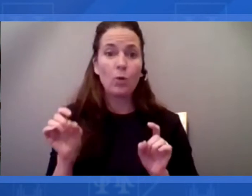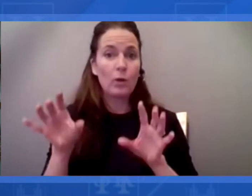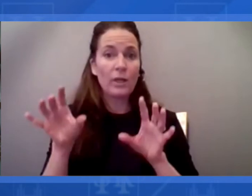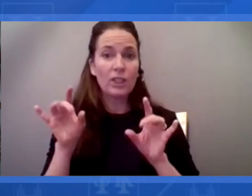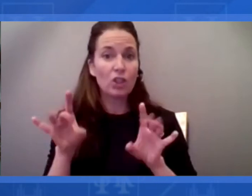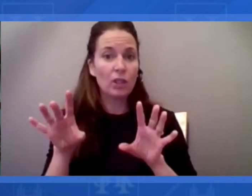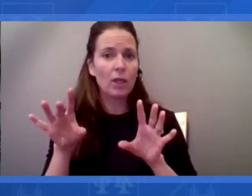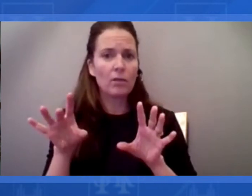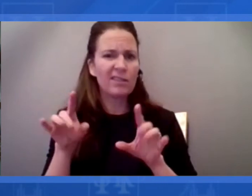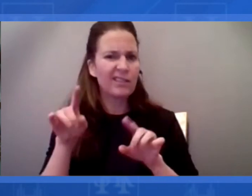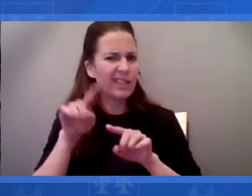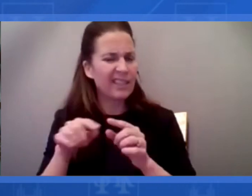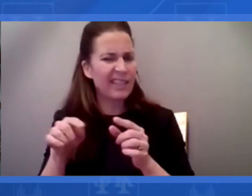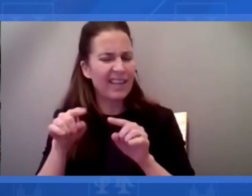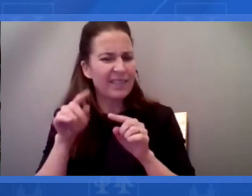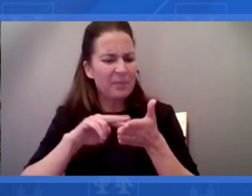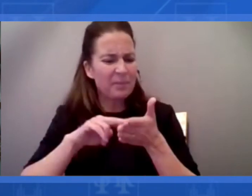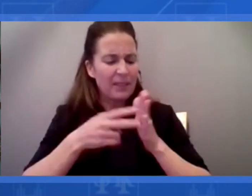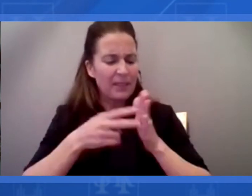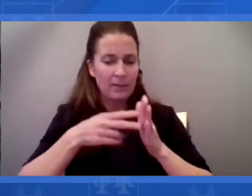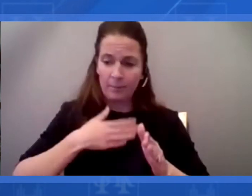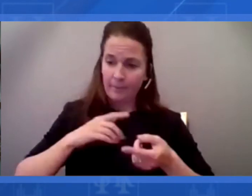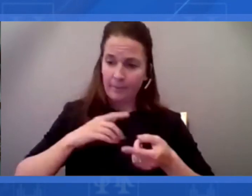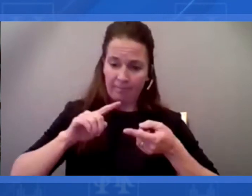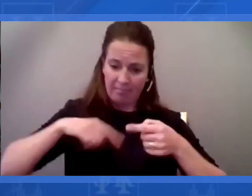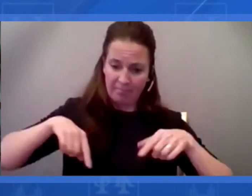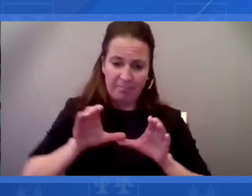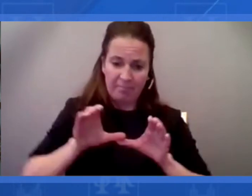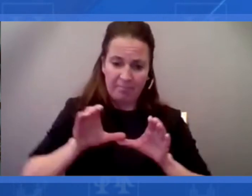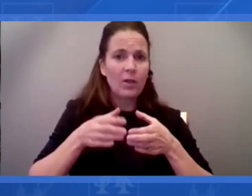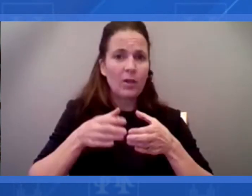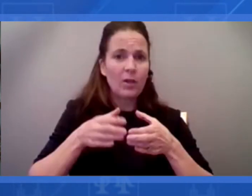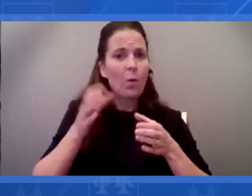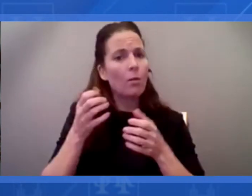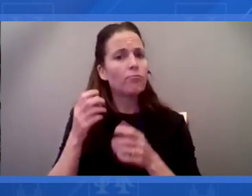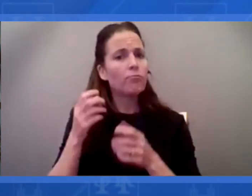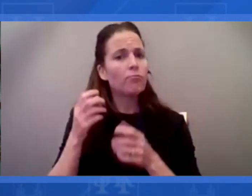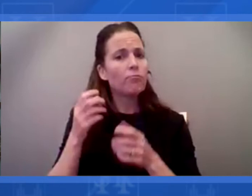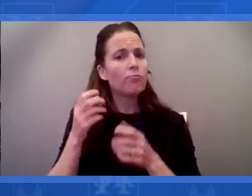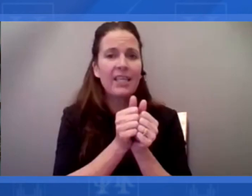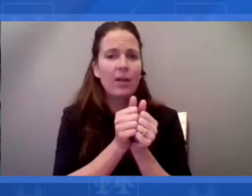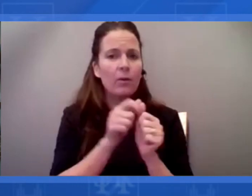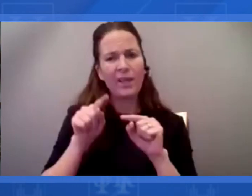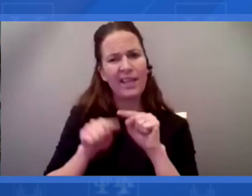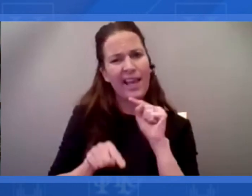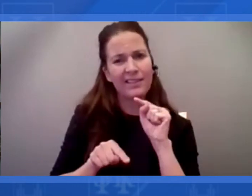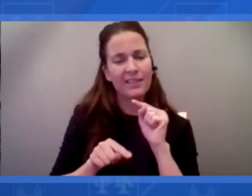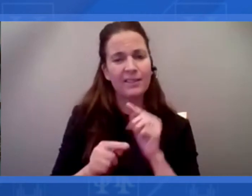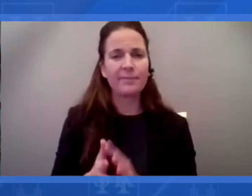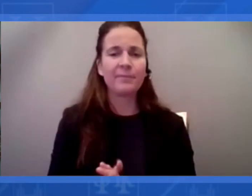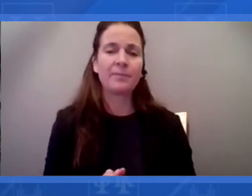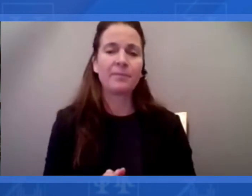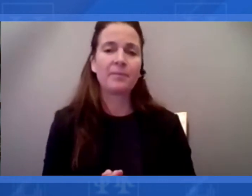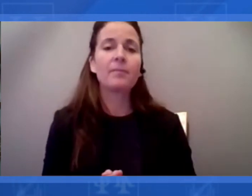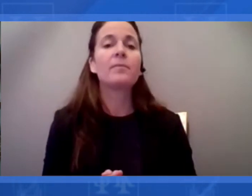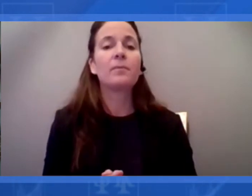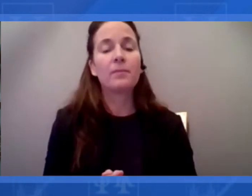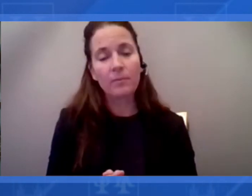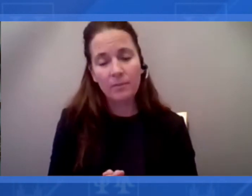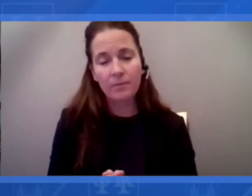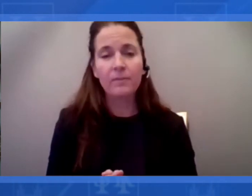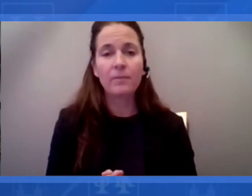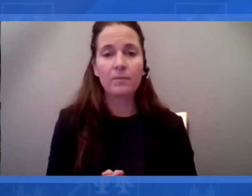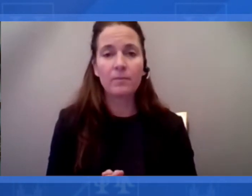together. DARTS uses smaller vehicles that provide the general demand capacity for wheelchairs. For large groups